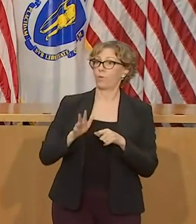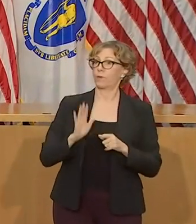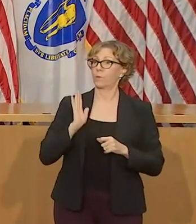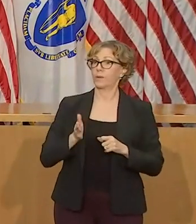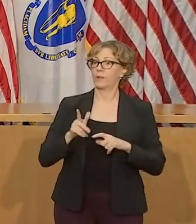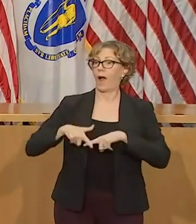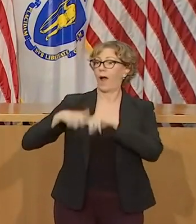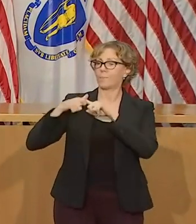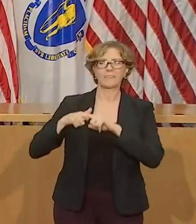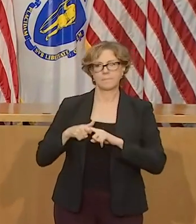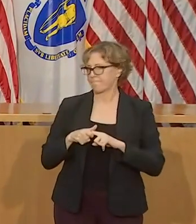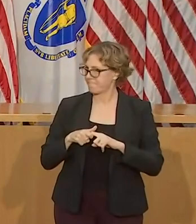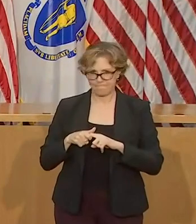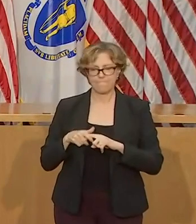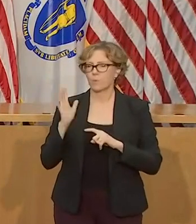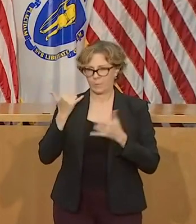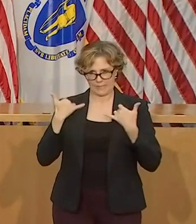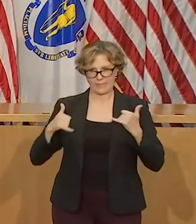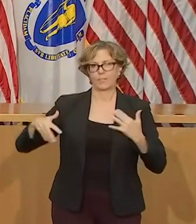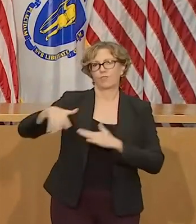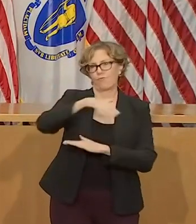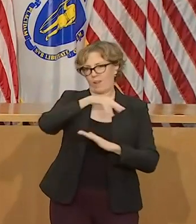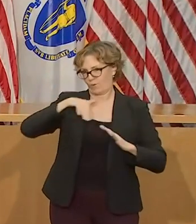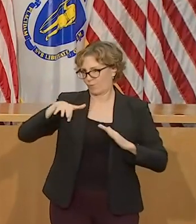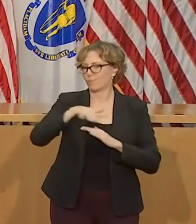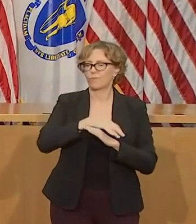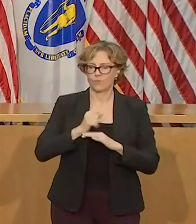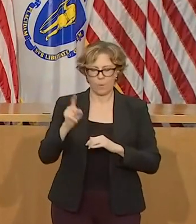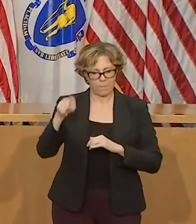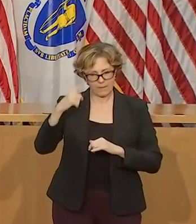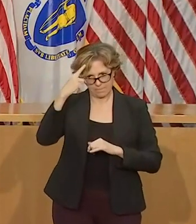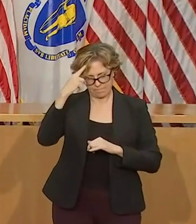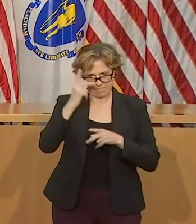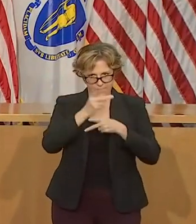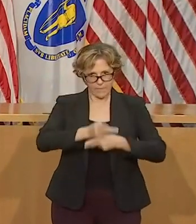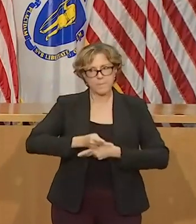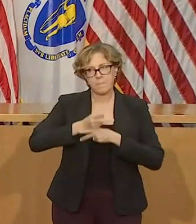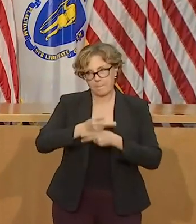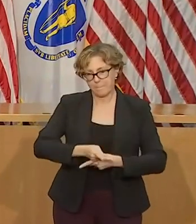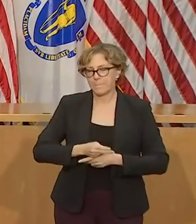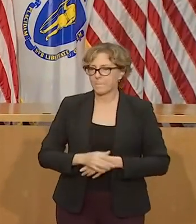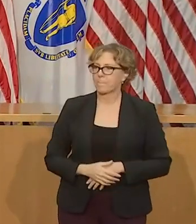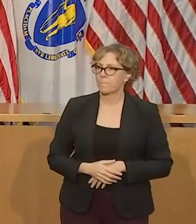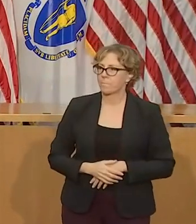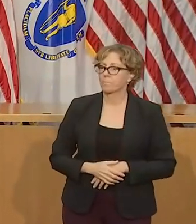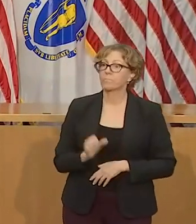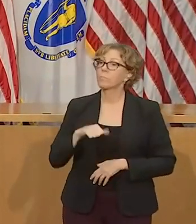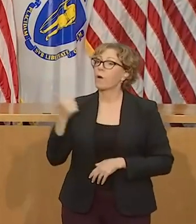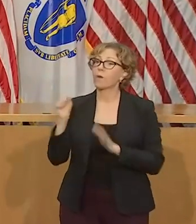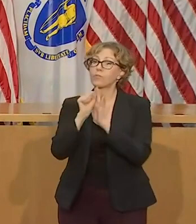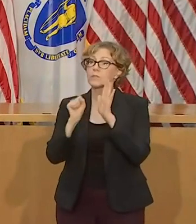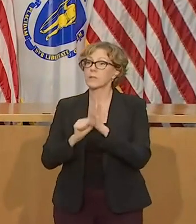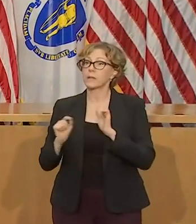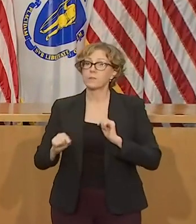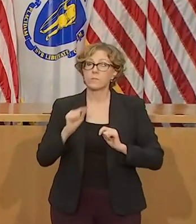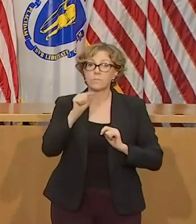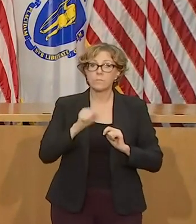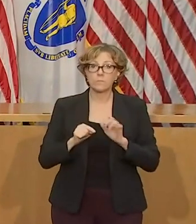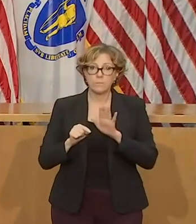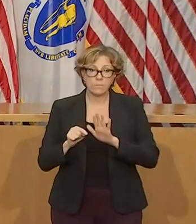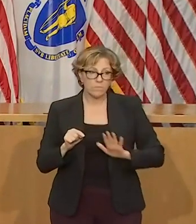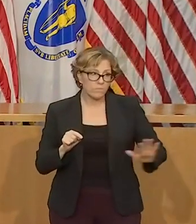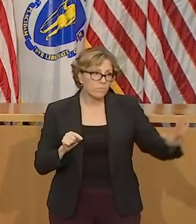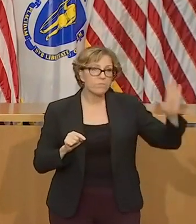should continue to factor that into our daily decision making. And as we've all seen, several other states are seeing sharp increases in